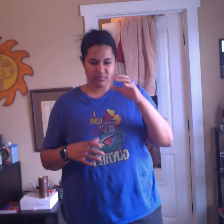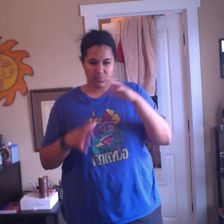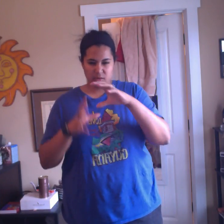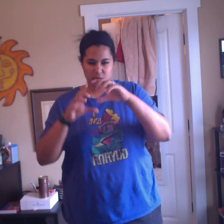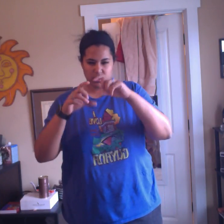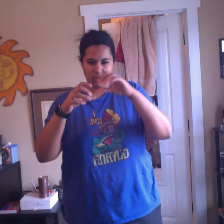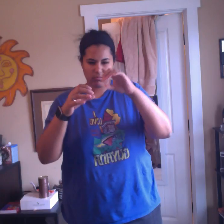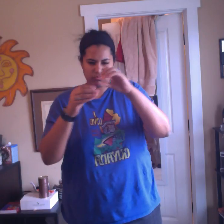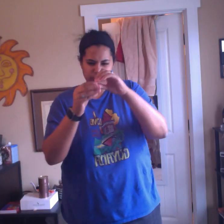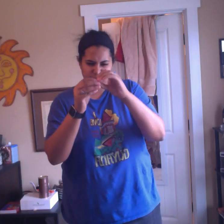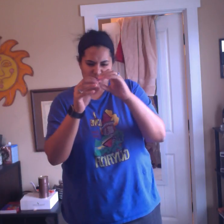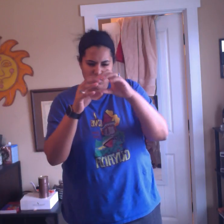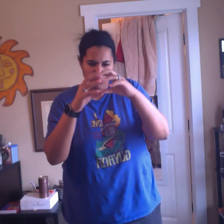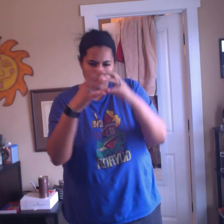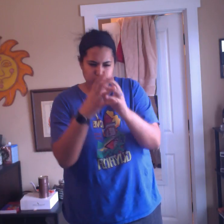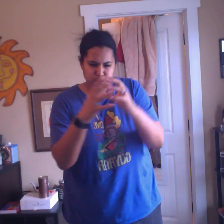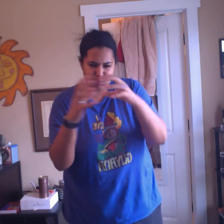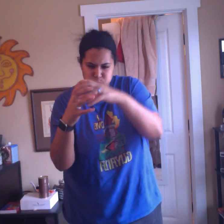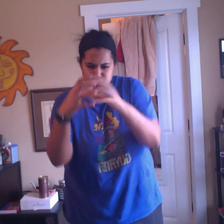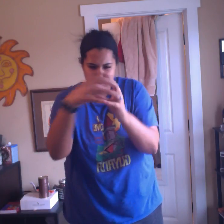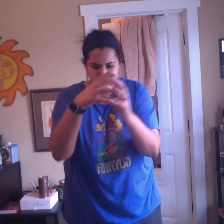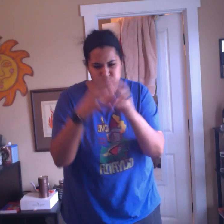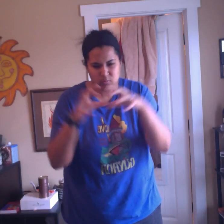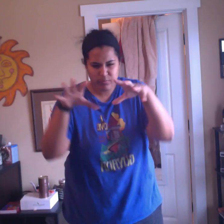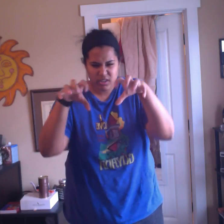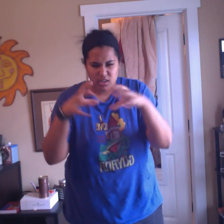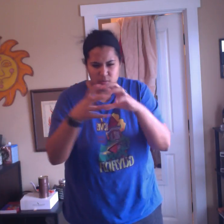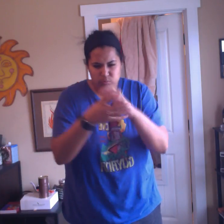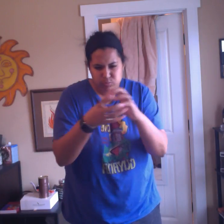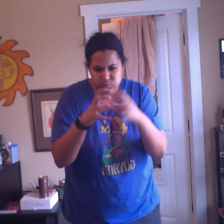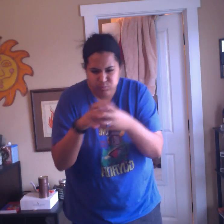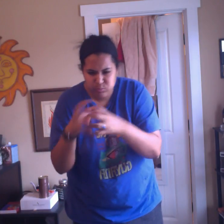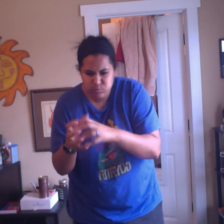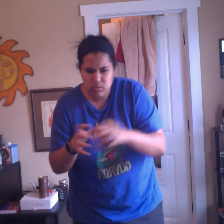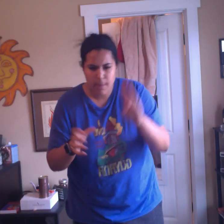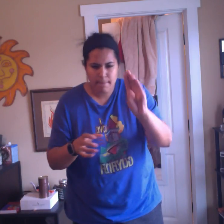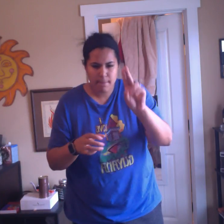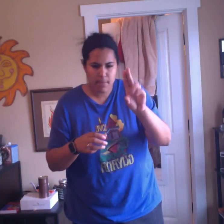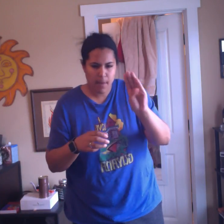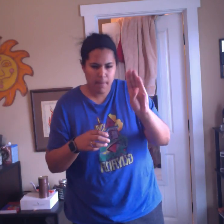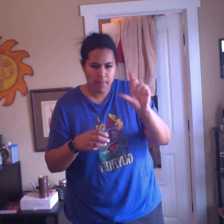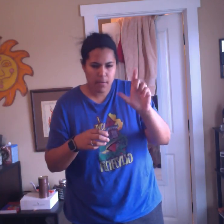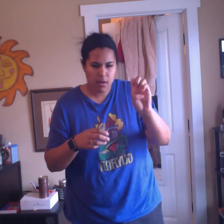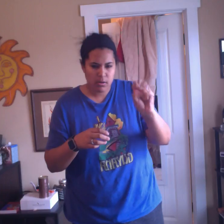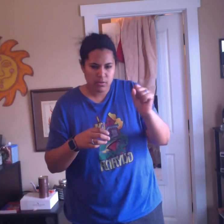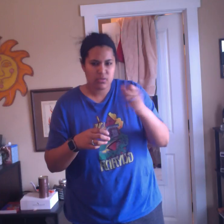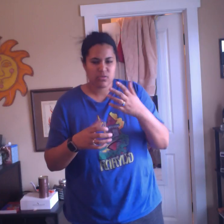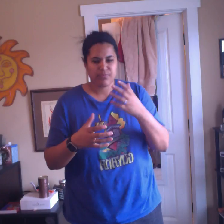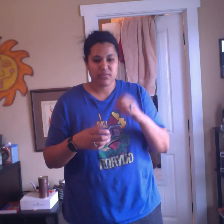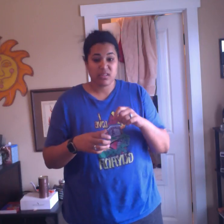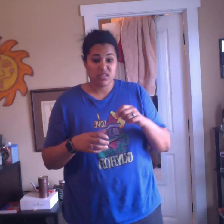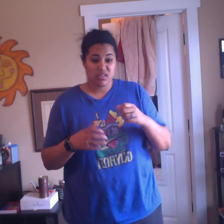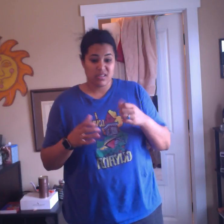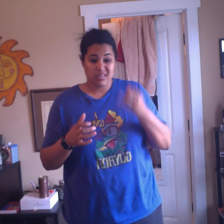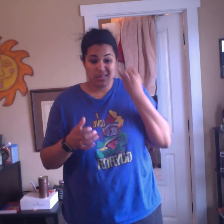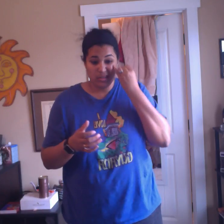over 100,000 years ago. And that old ice is still in the process of the water cycle. Sticking with snow and ice for a minute,